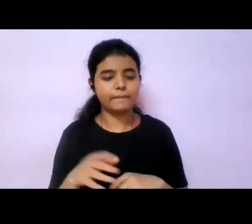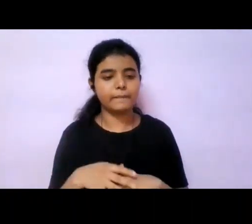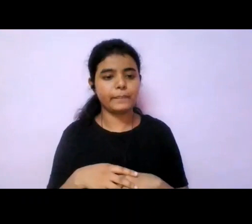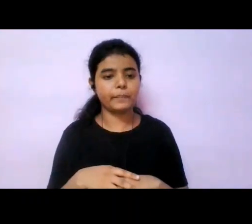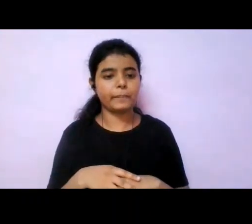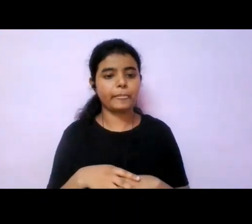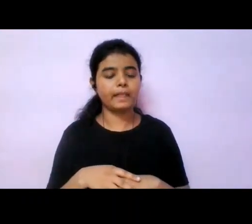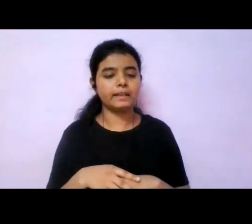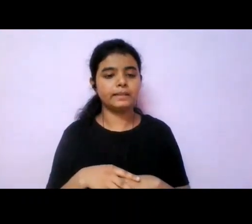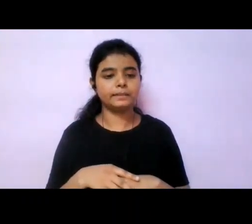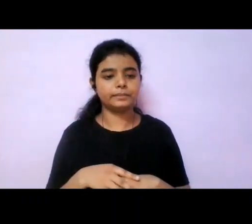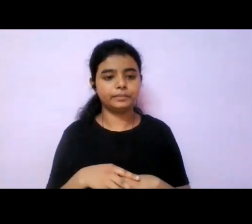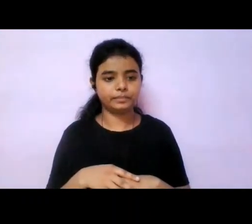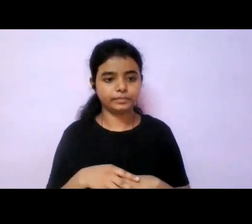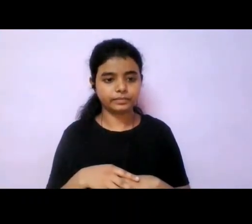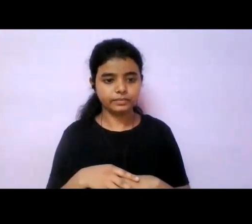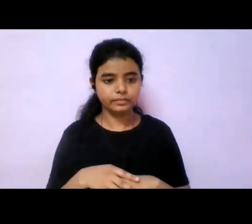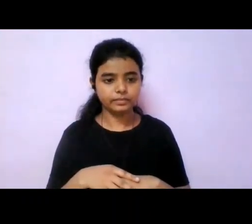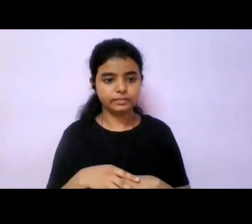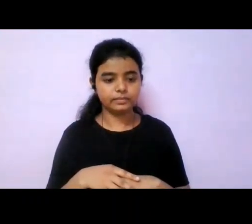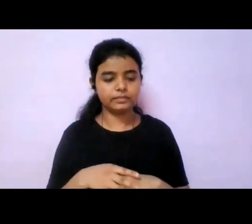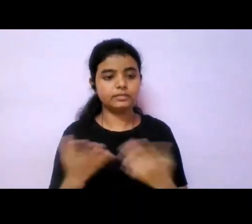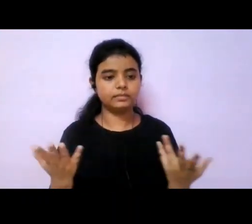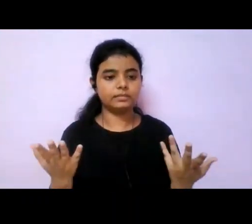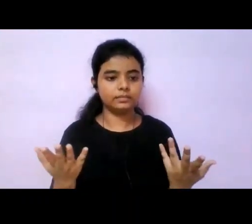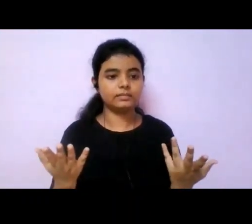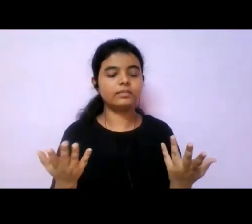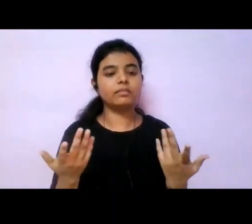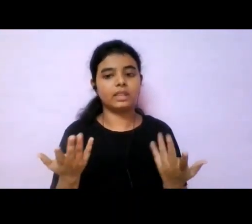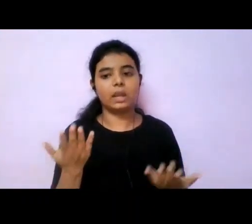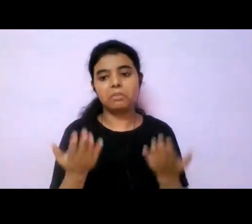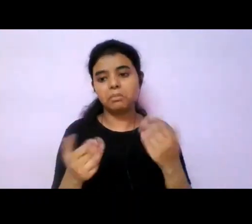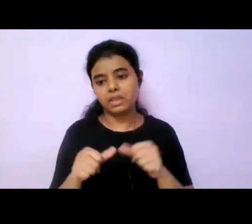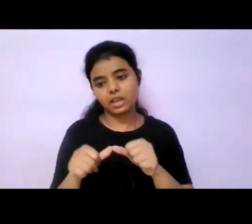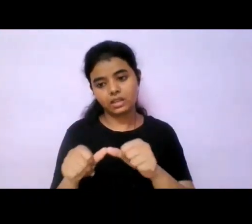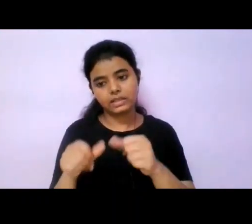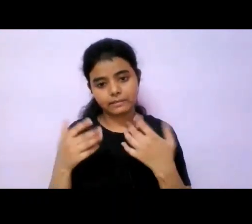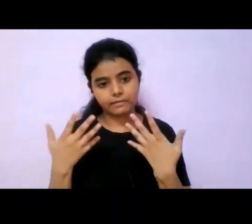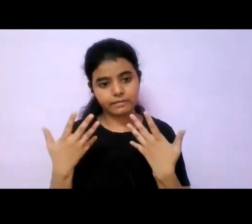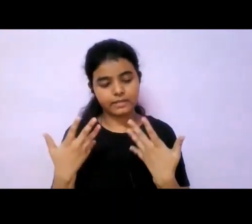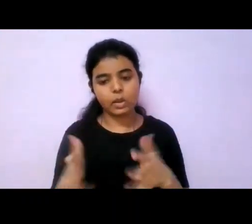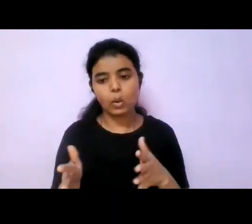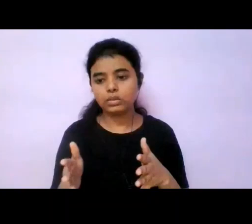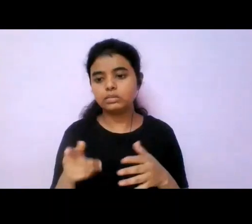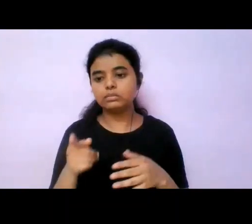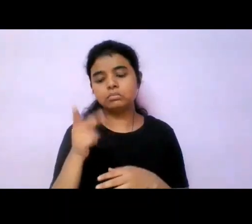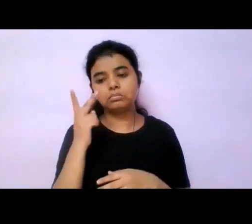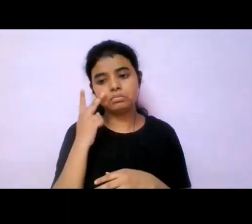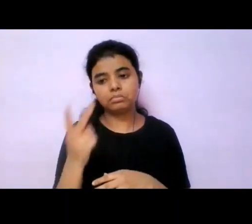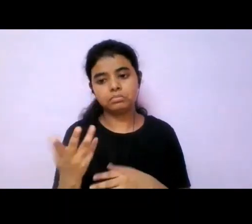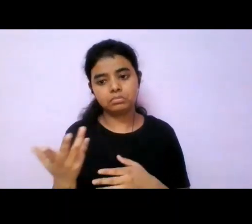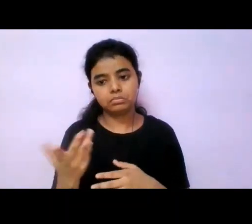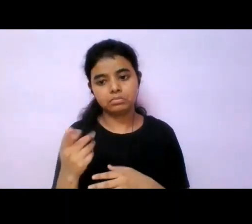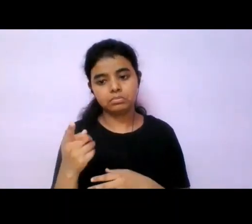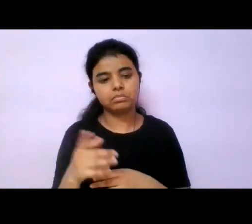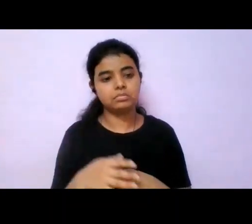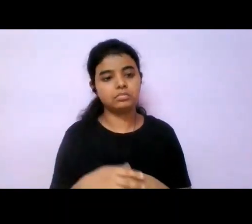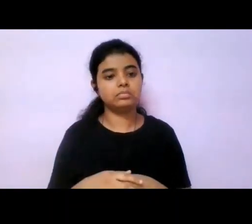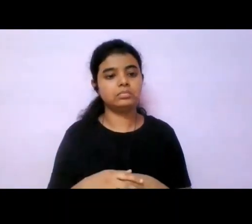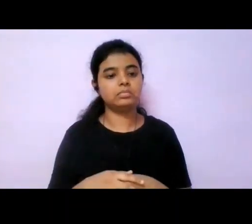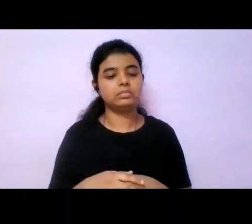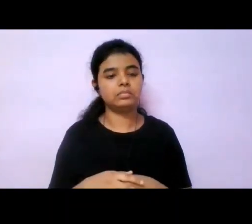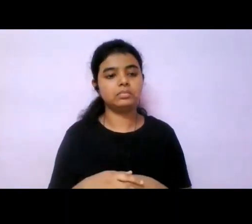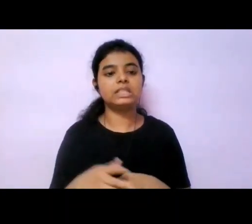we might answer that question or consider that question purely in terms of